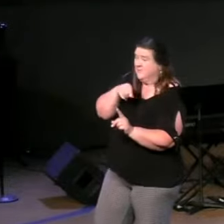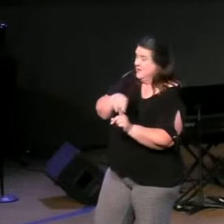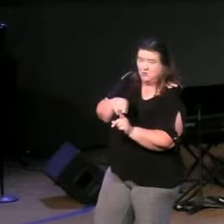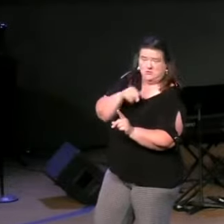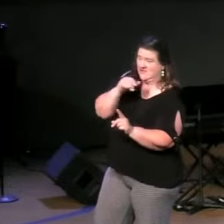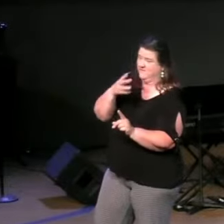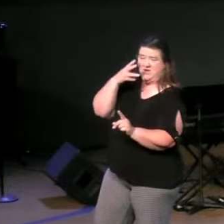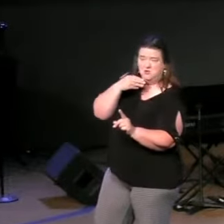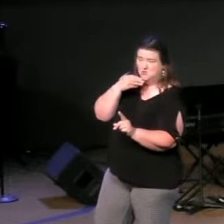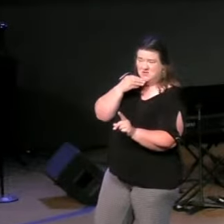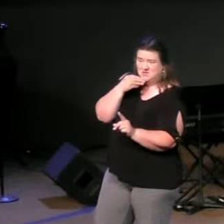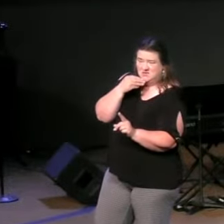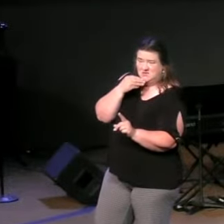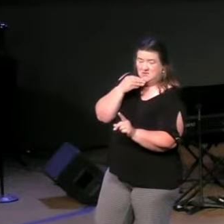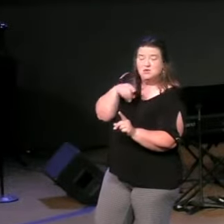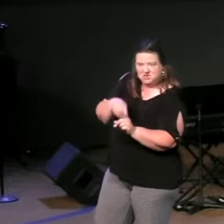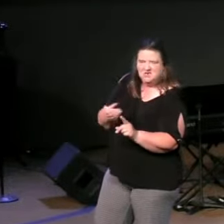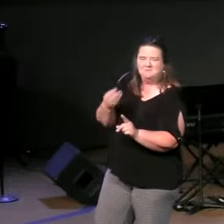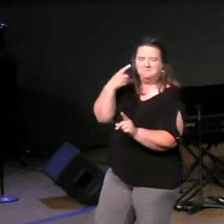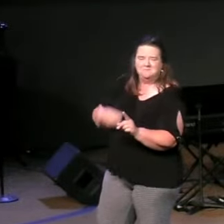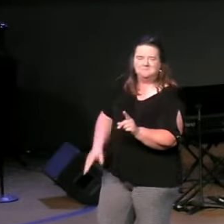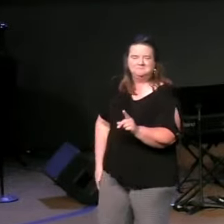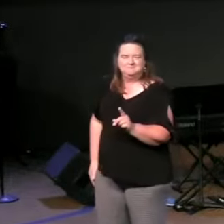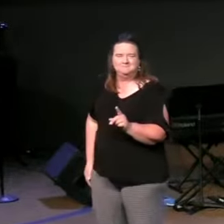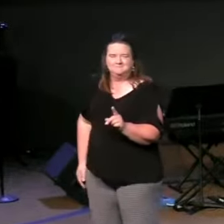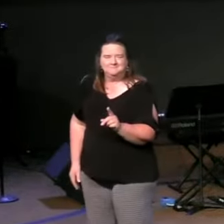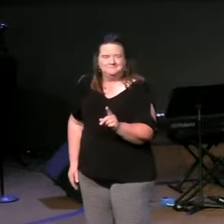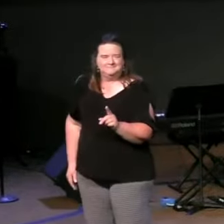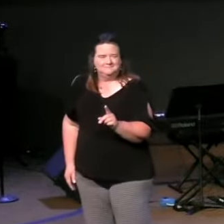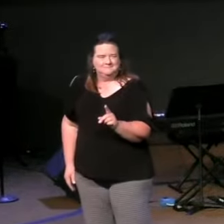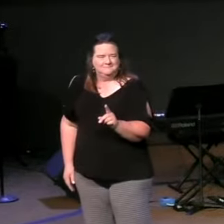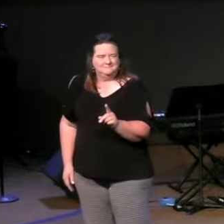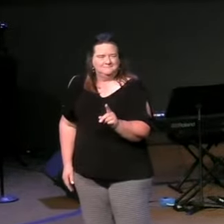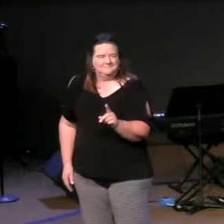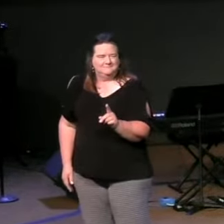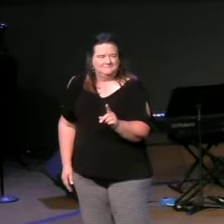from nowhere is like, "I get it."